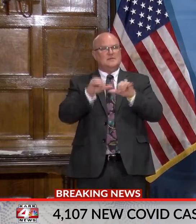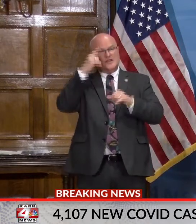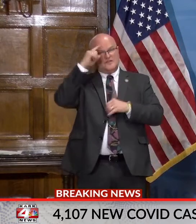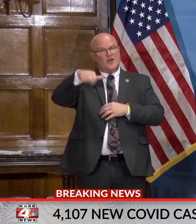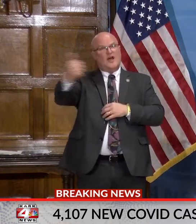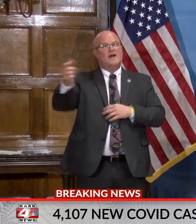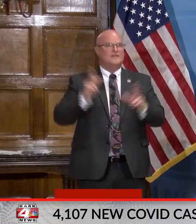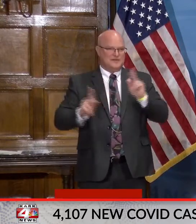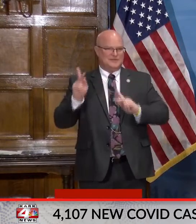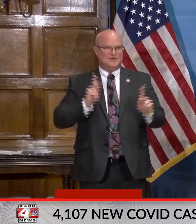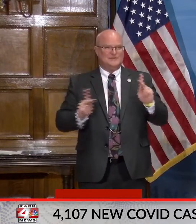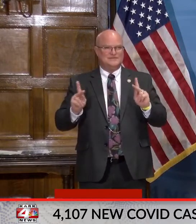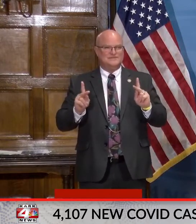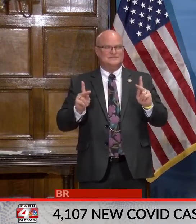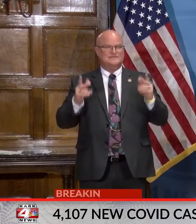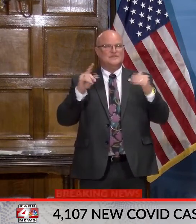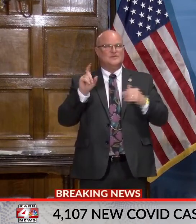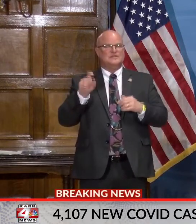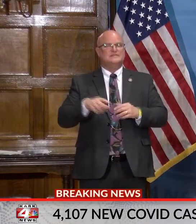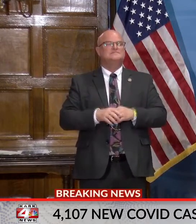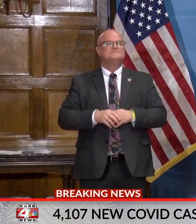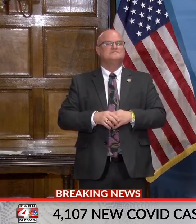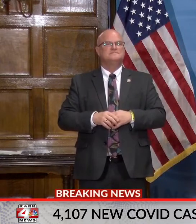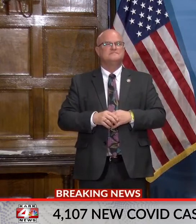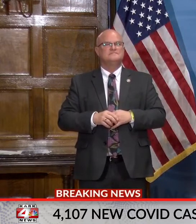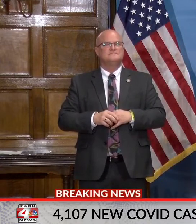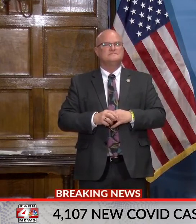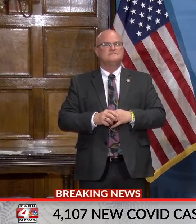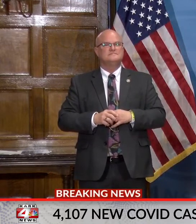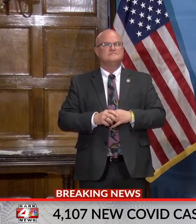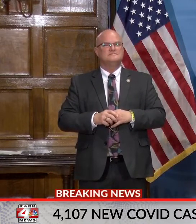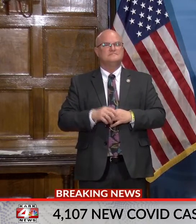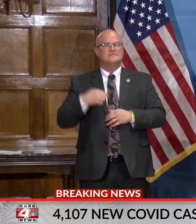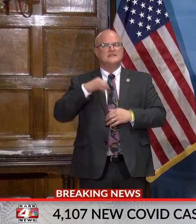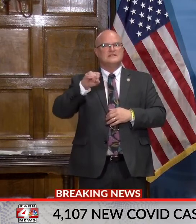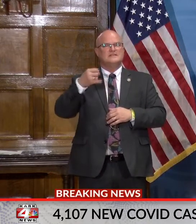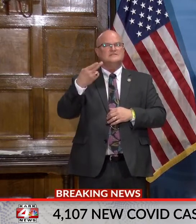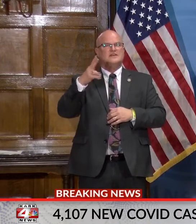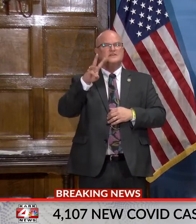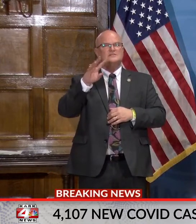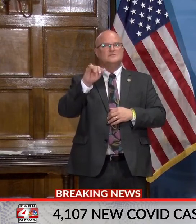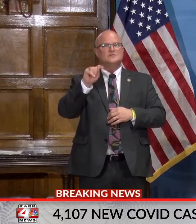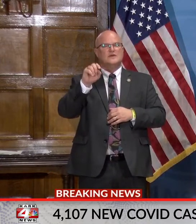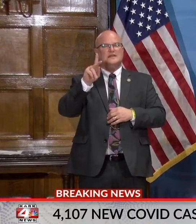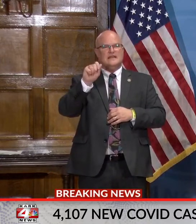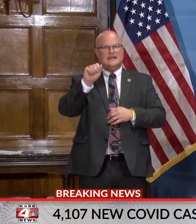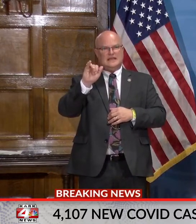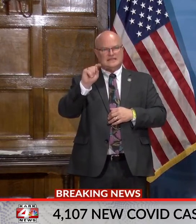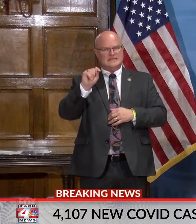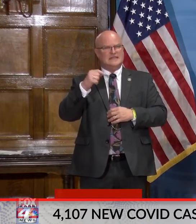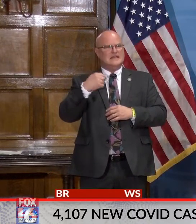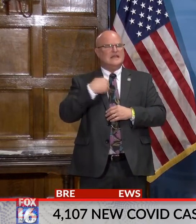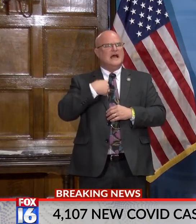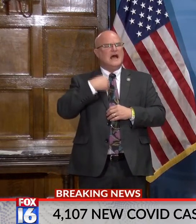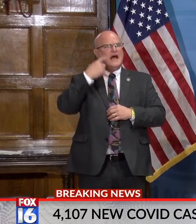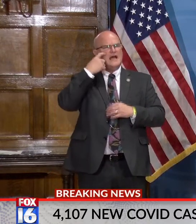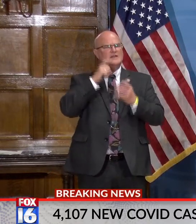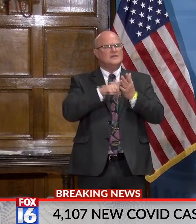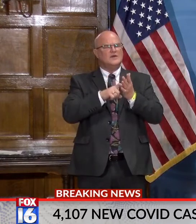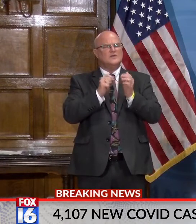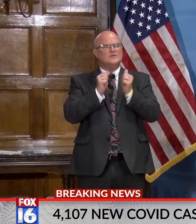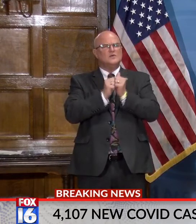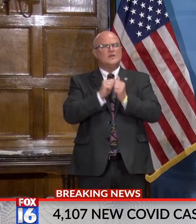others. Next question. Hey, Governor, this is Josh White with KEIT. I noticed in